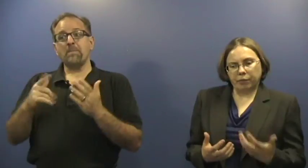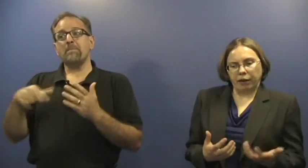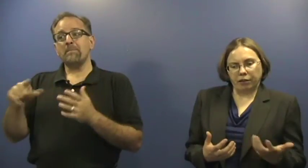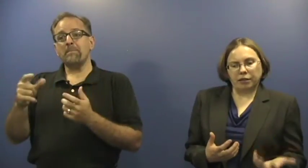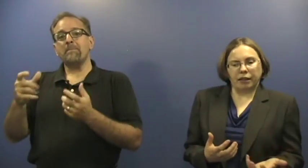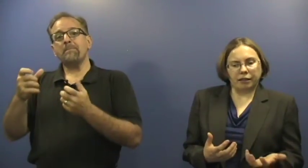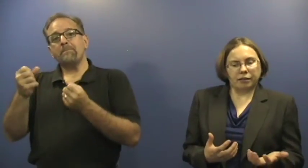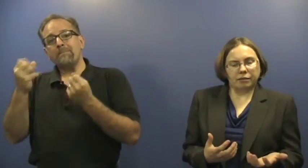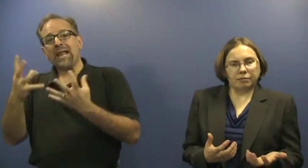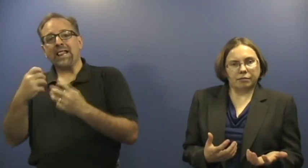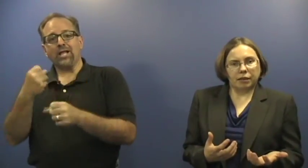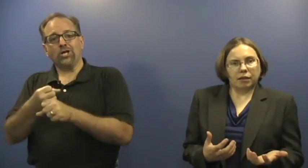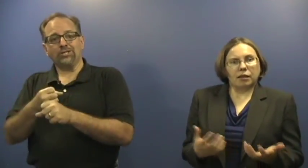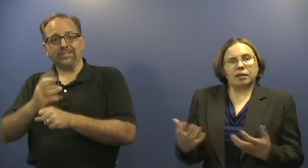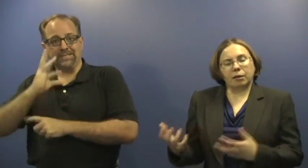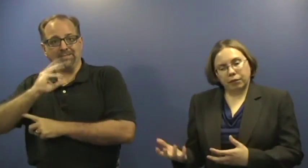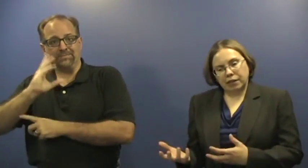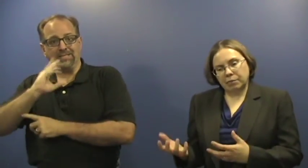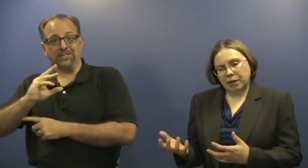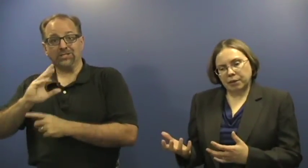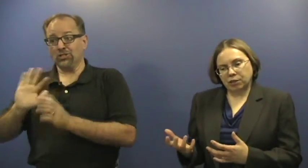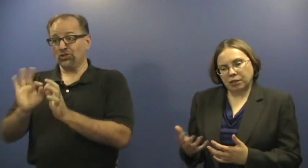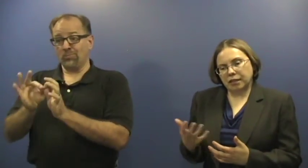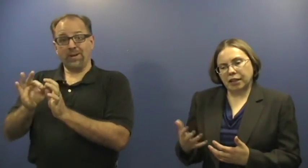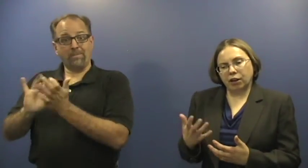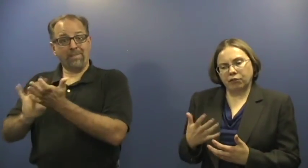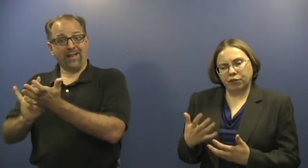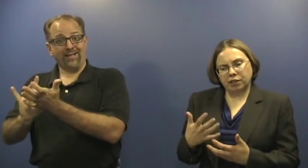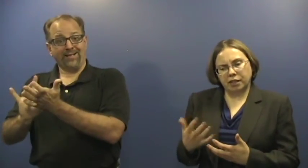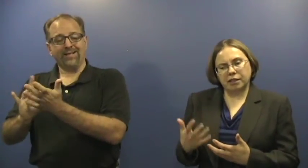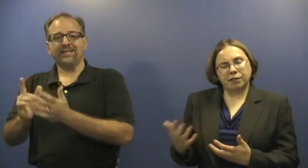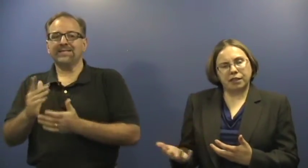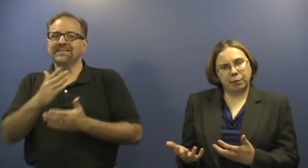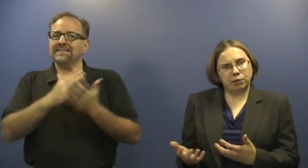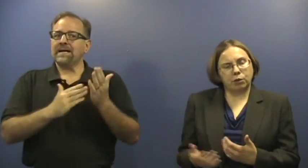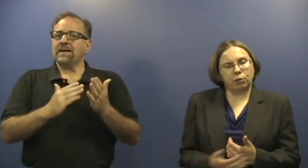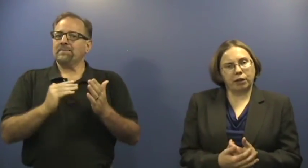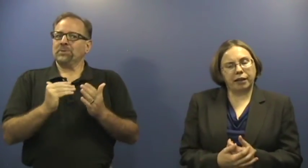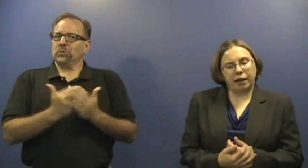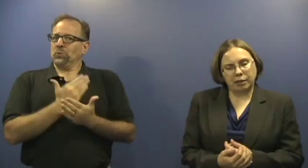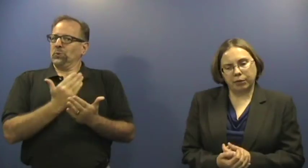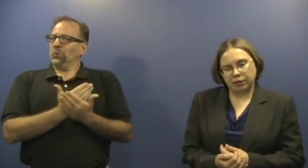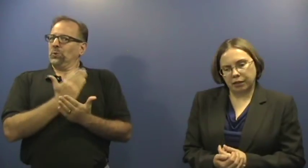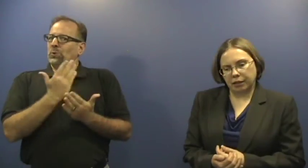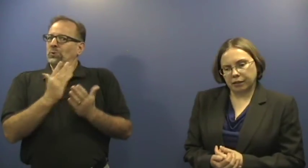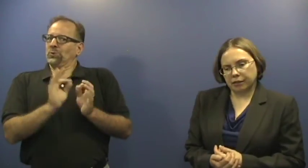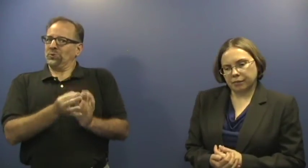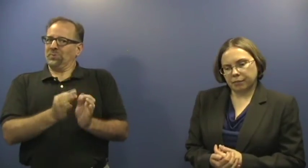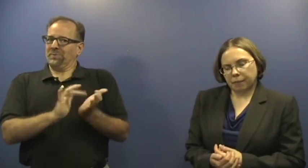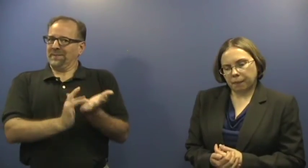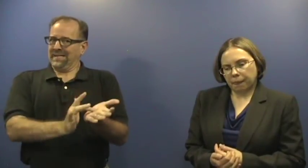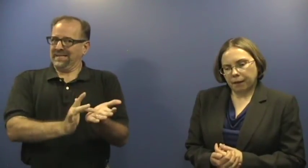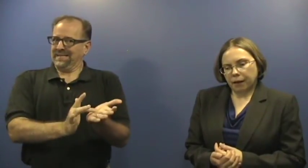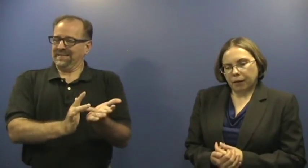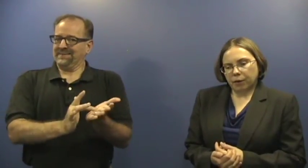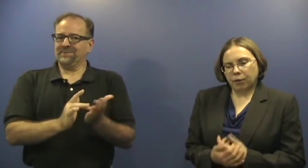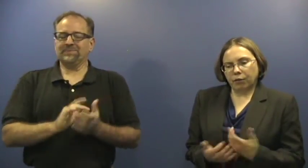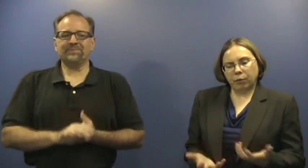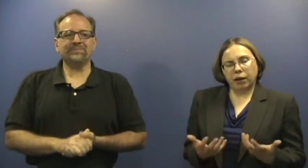medical settings. Some of us may be just taking our first tentative steps toward working in hospitals and clinics. But whoever we are